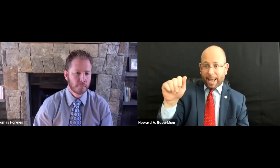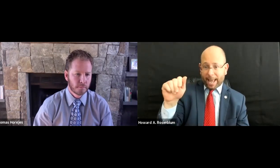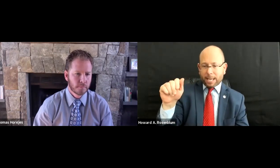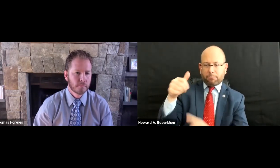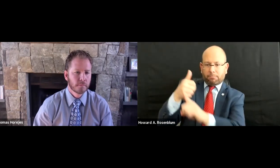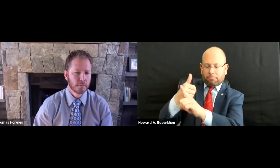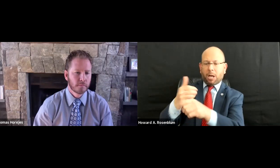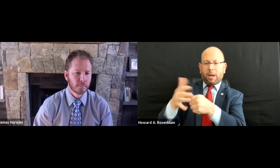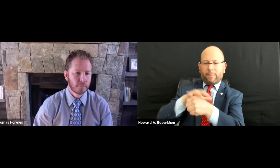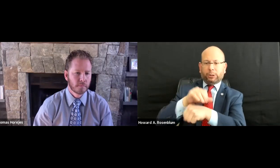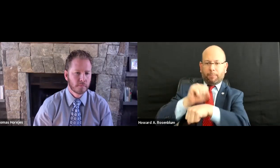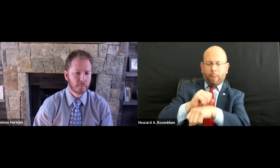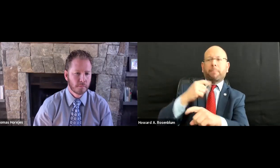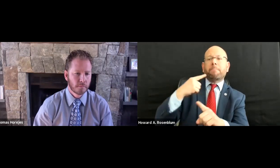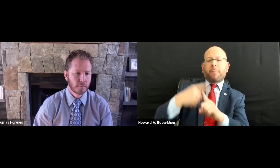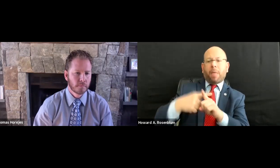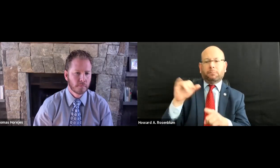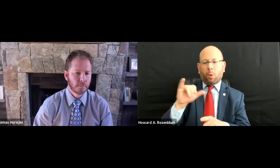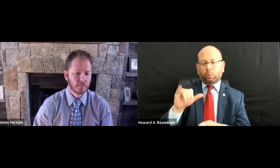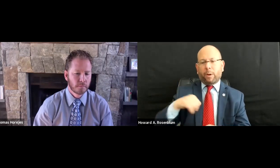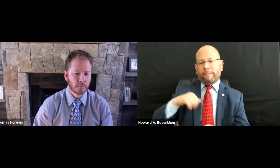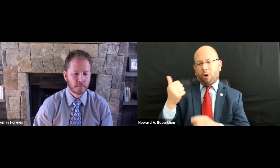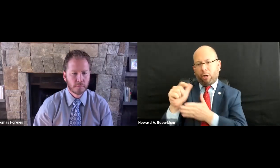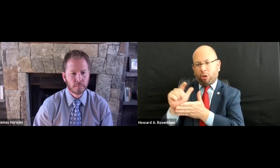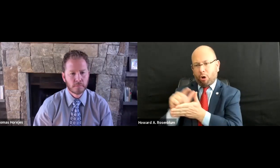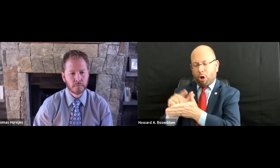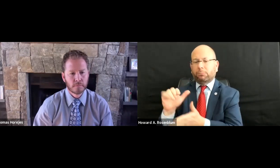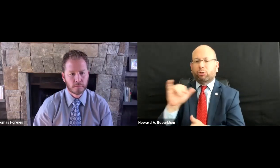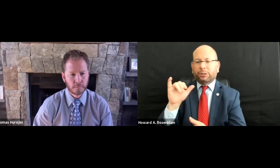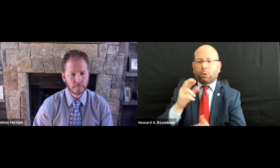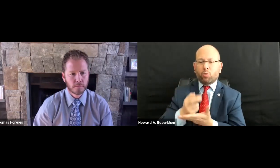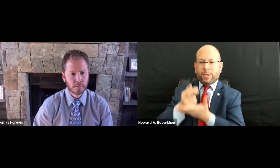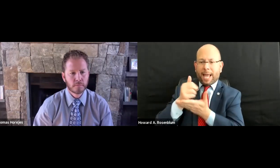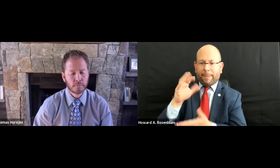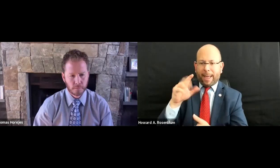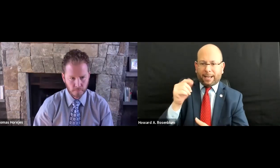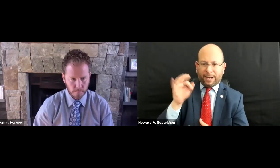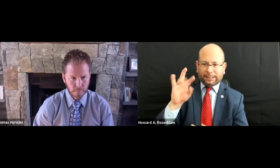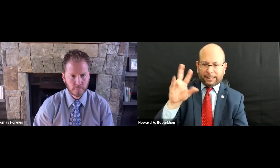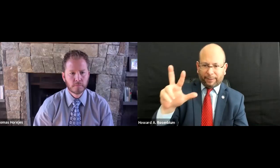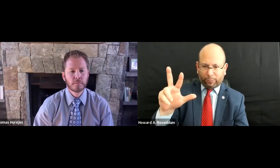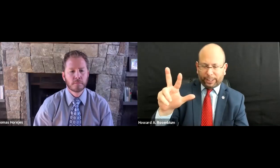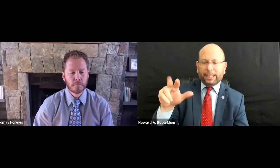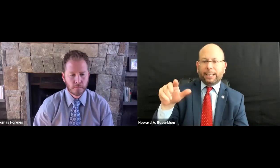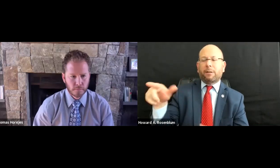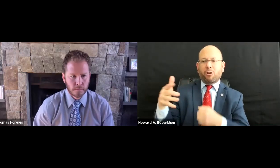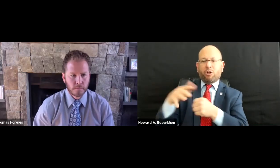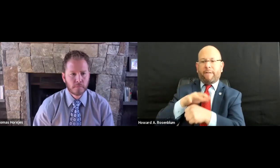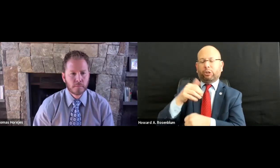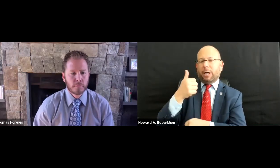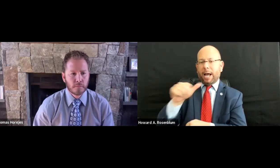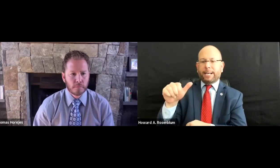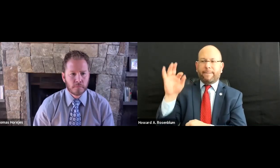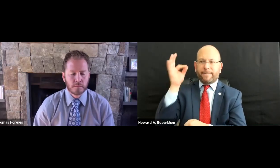employment. Title I of the ADA, the Americans with Disabilities Act, covers employment And there are a number of other laws, including the